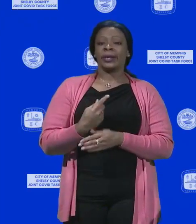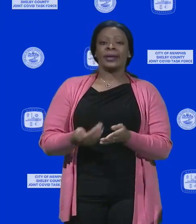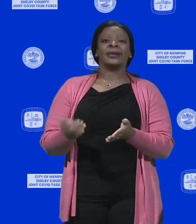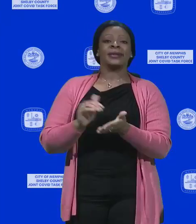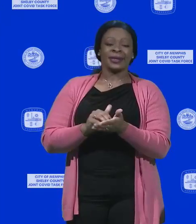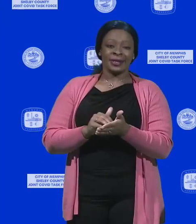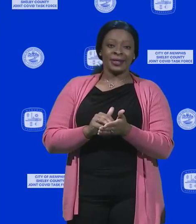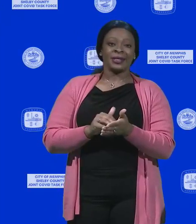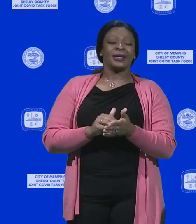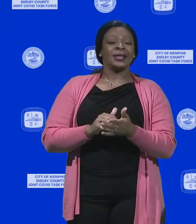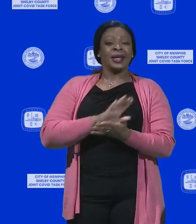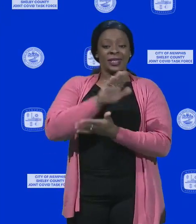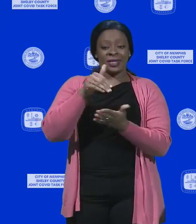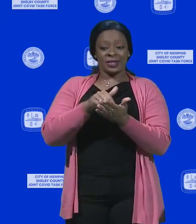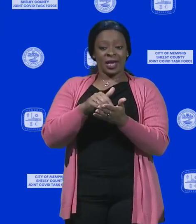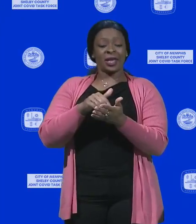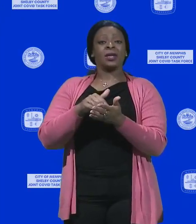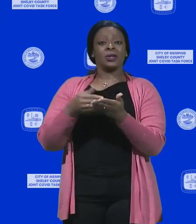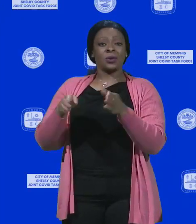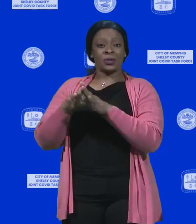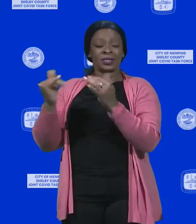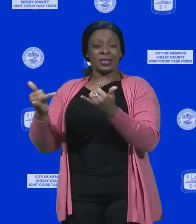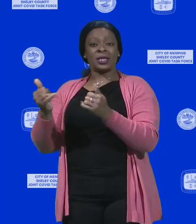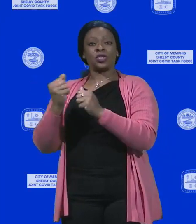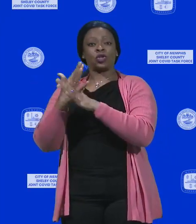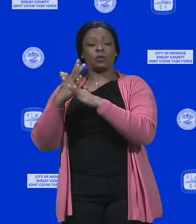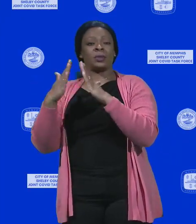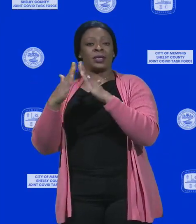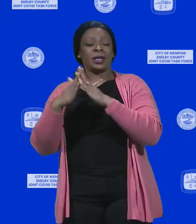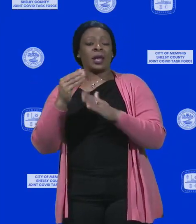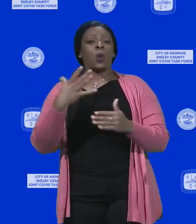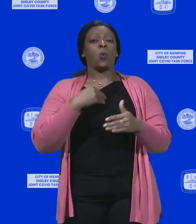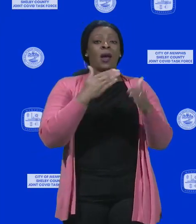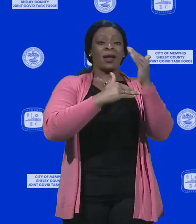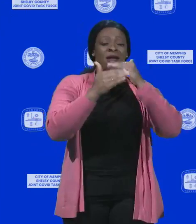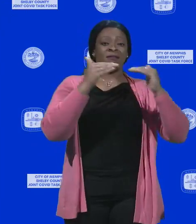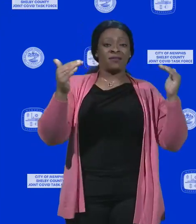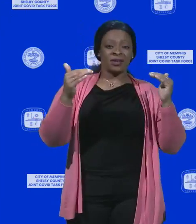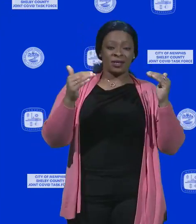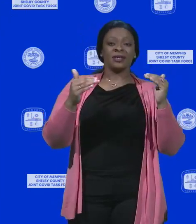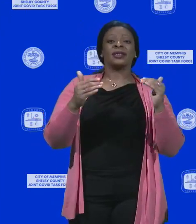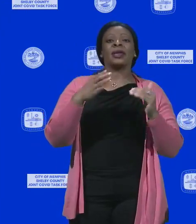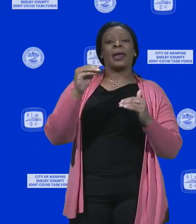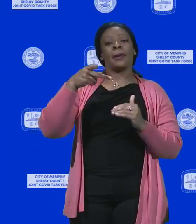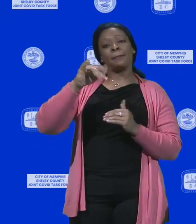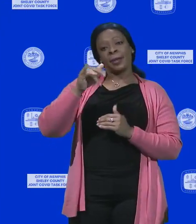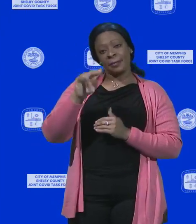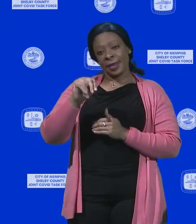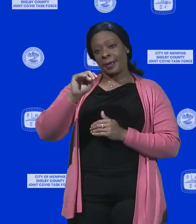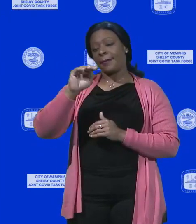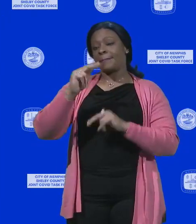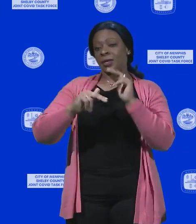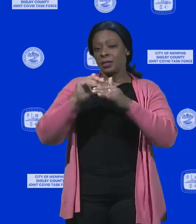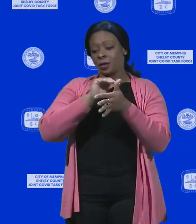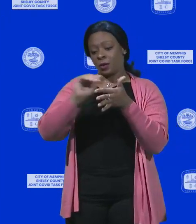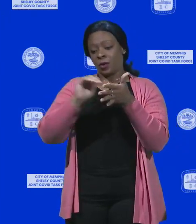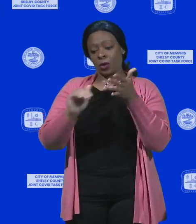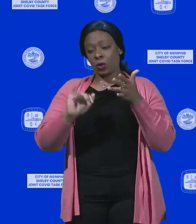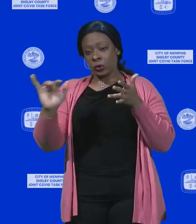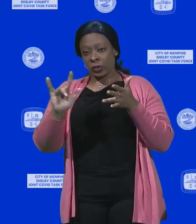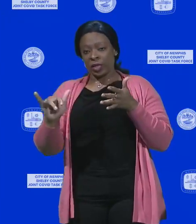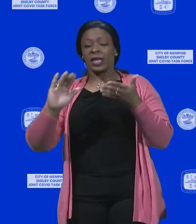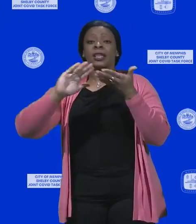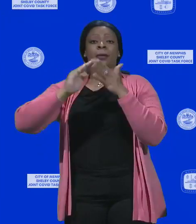Again, those sites coming down today at Germantown and Whitehaven, then we'll have the Pipkin building all of July, and then we'll have a